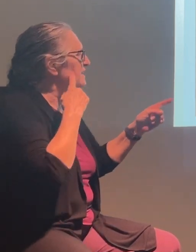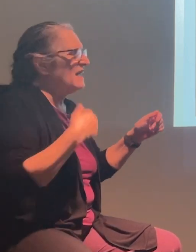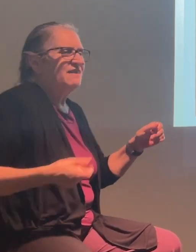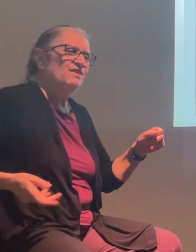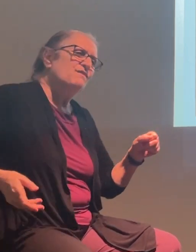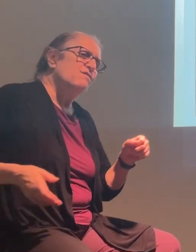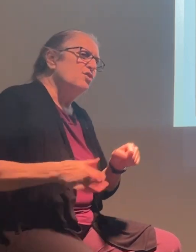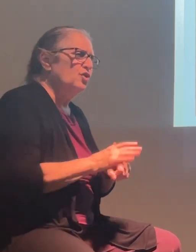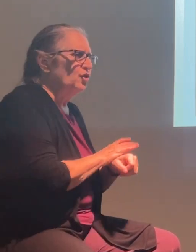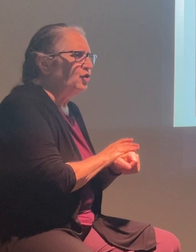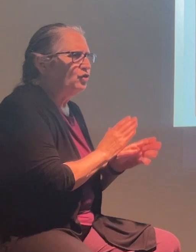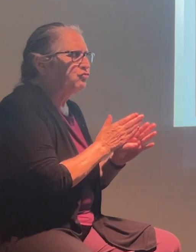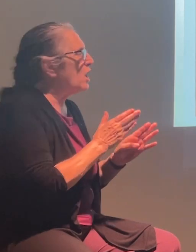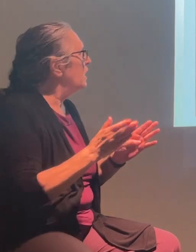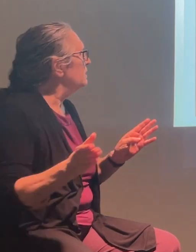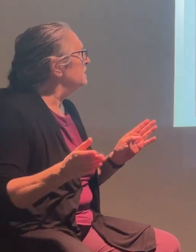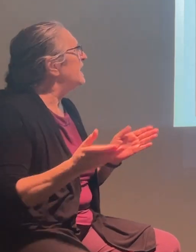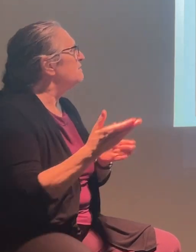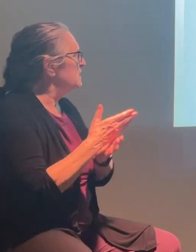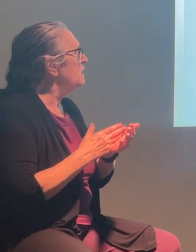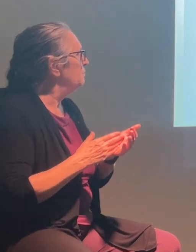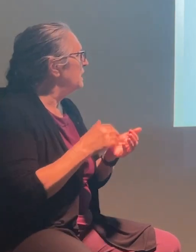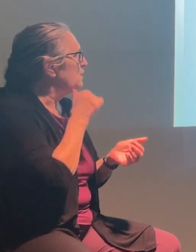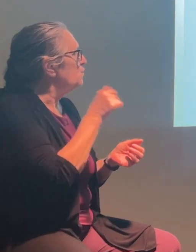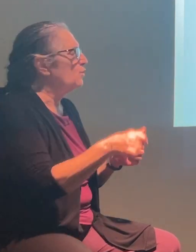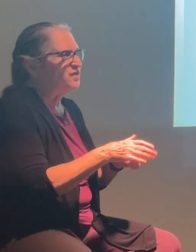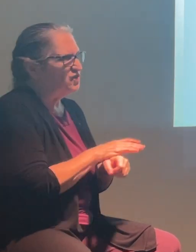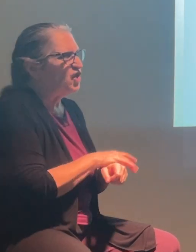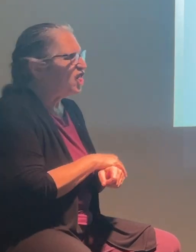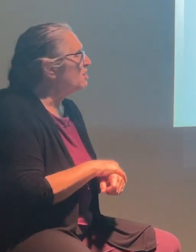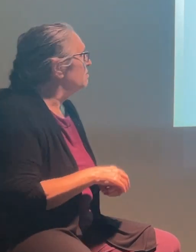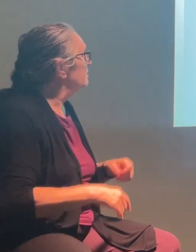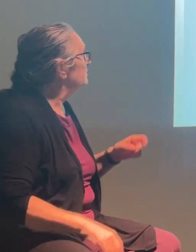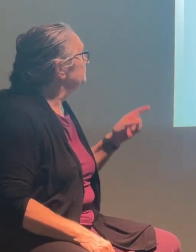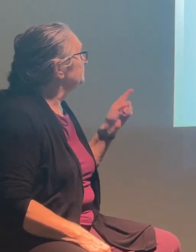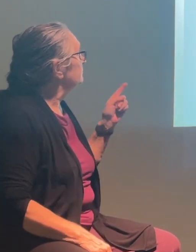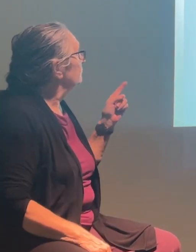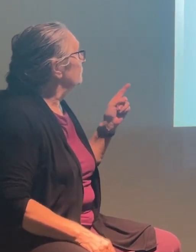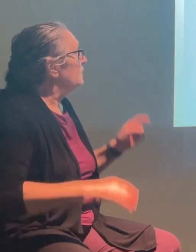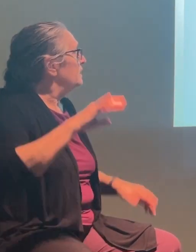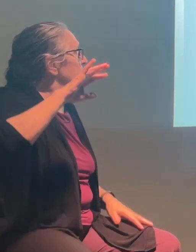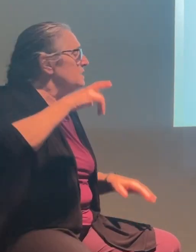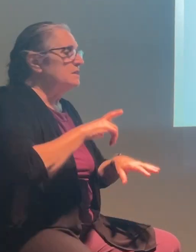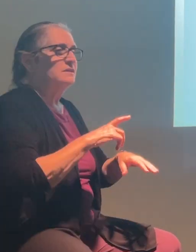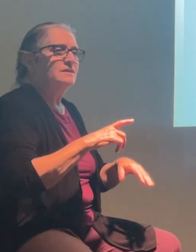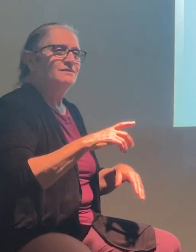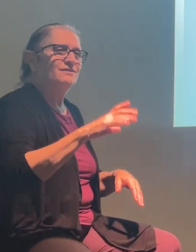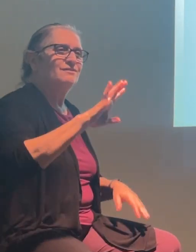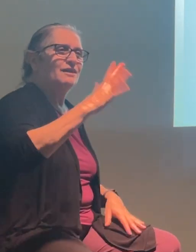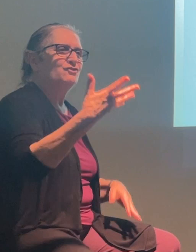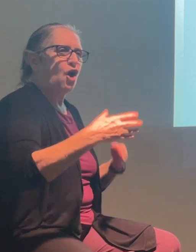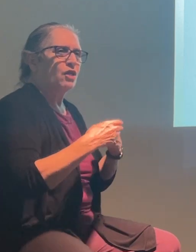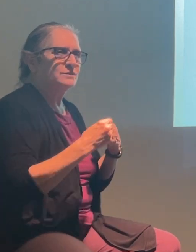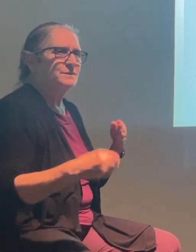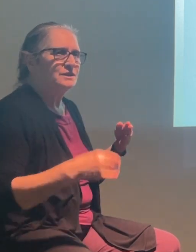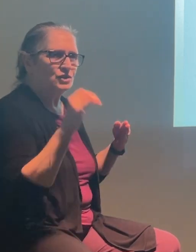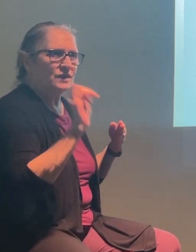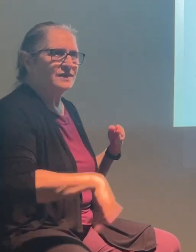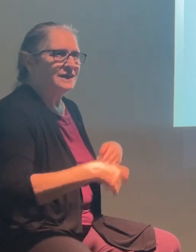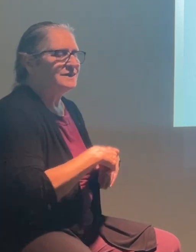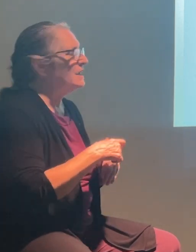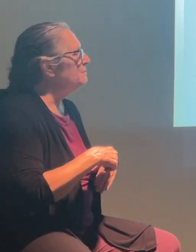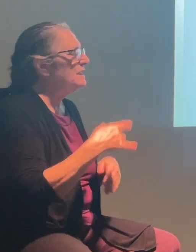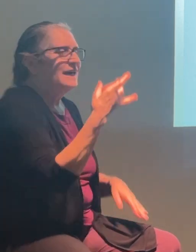run is complete. So this is a $5 bill during the period. This is